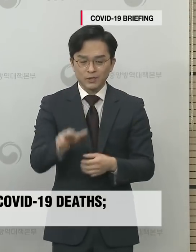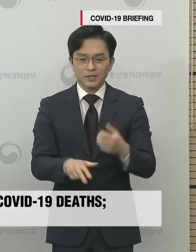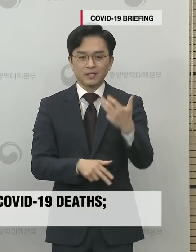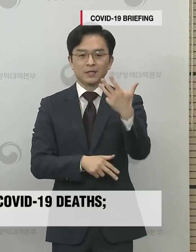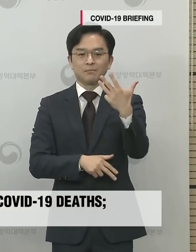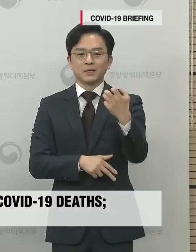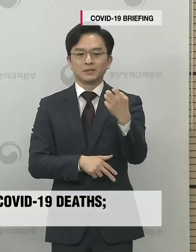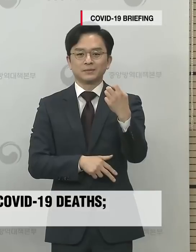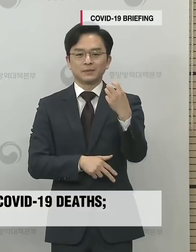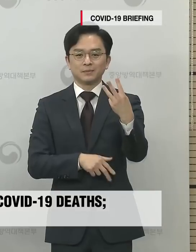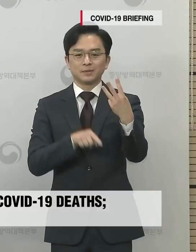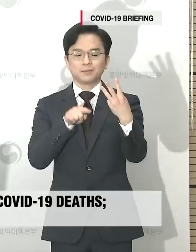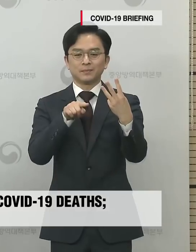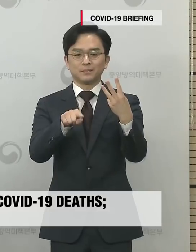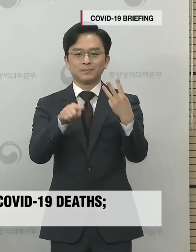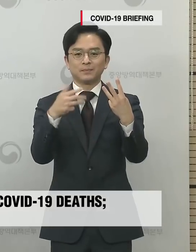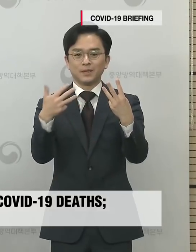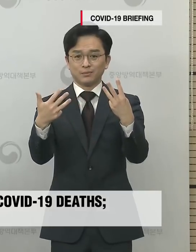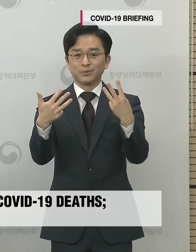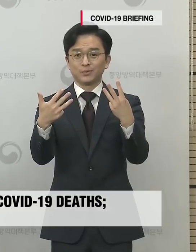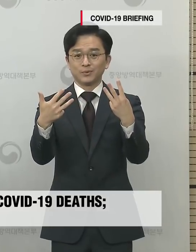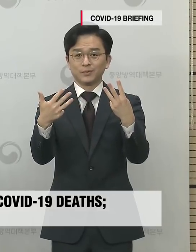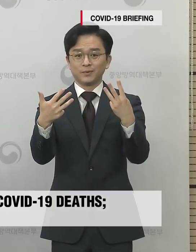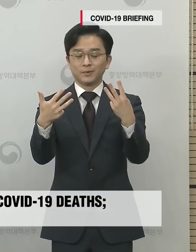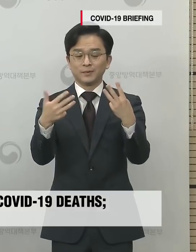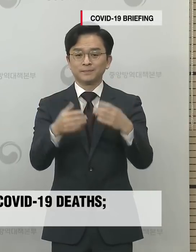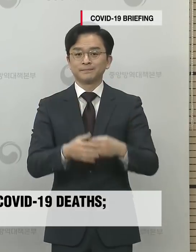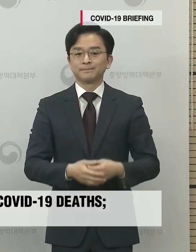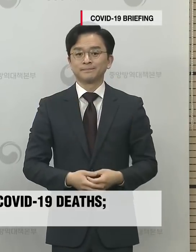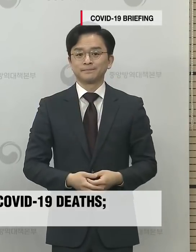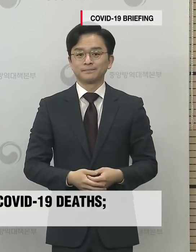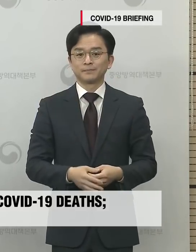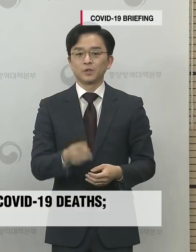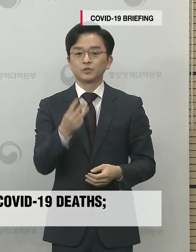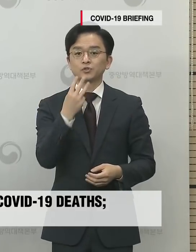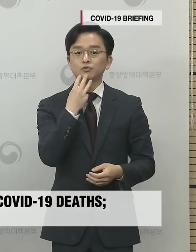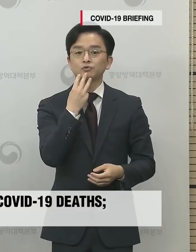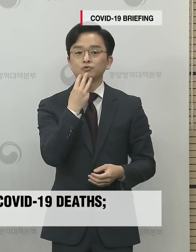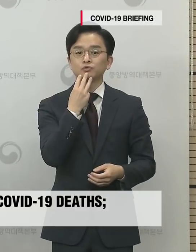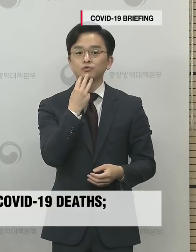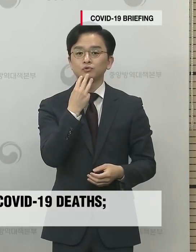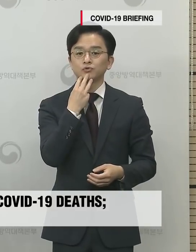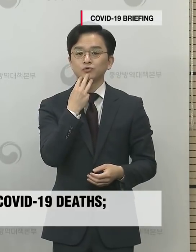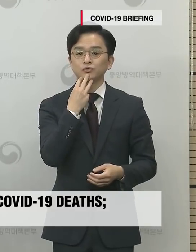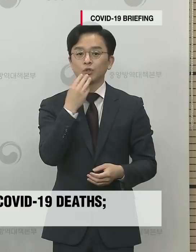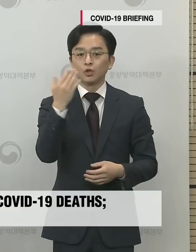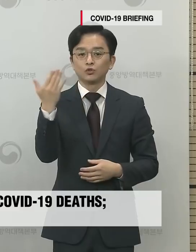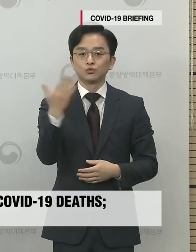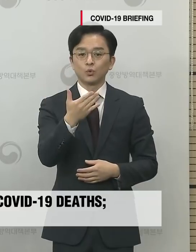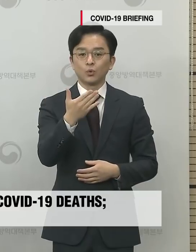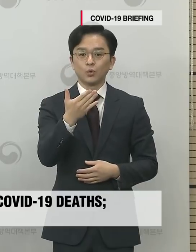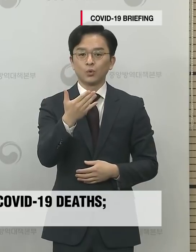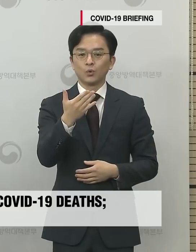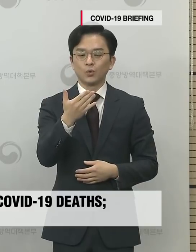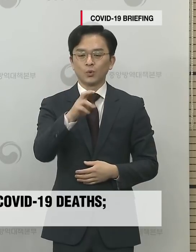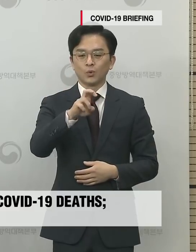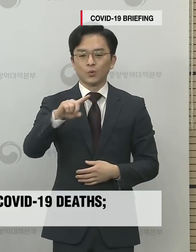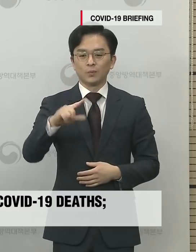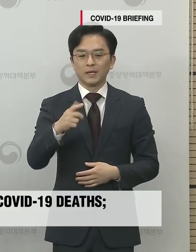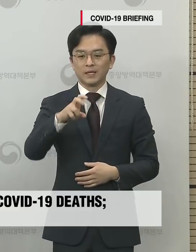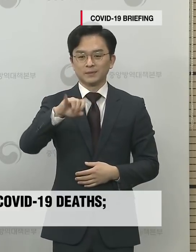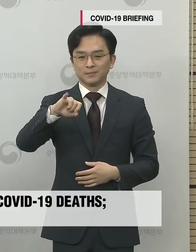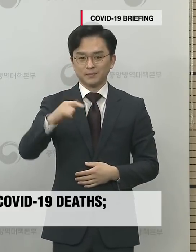83.3% were related to cluster infections. And by individual cases in Seoul, there is